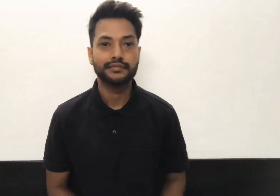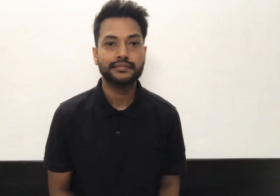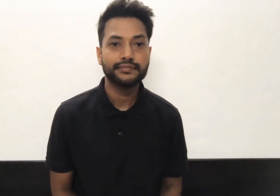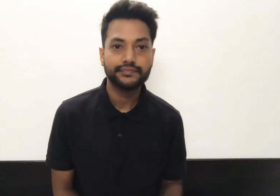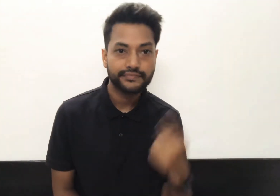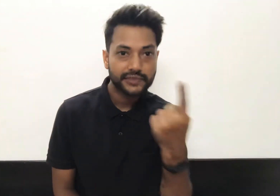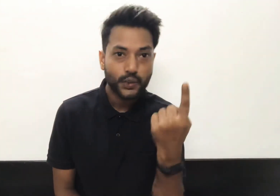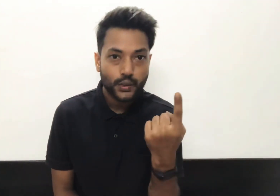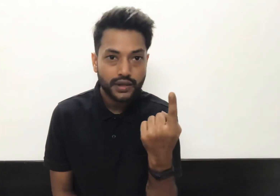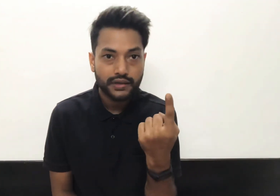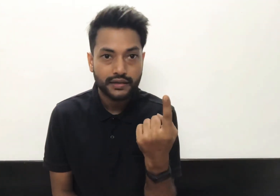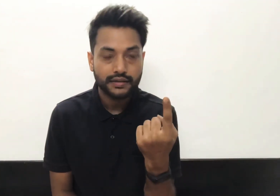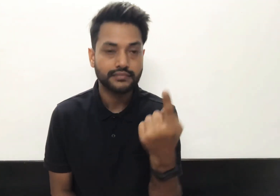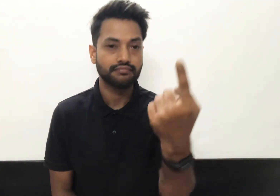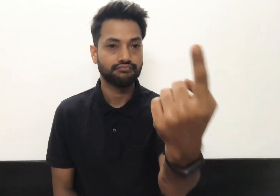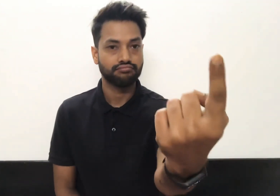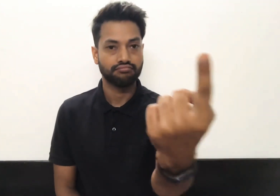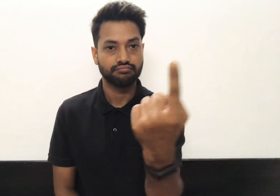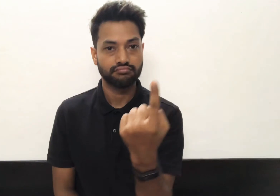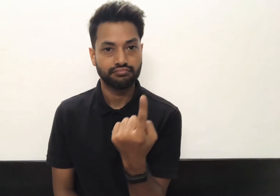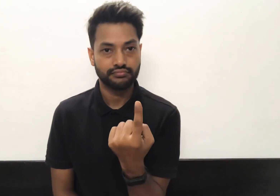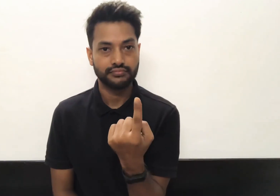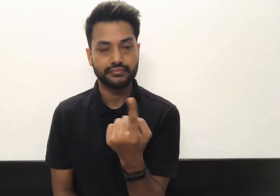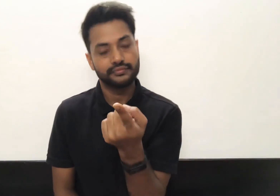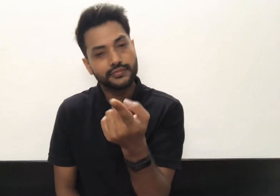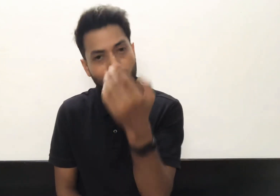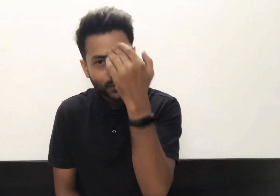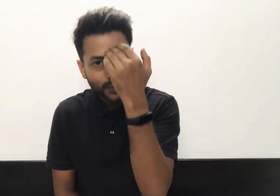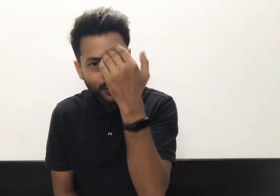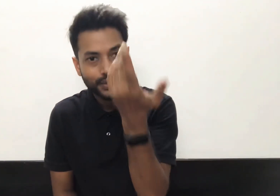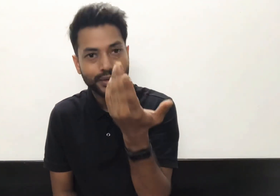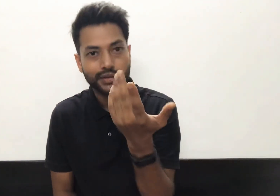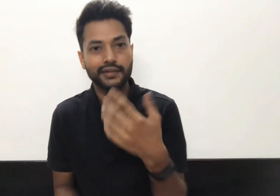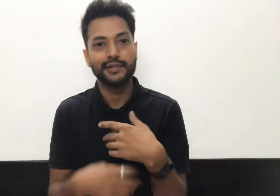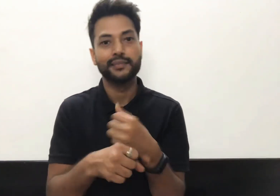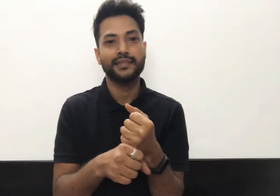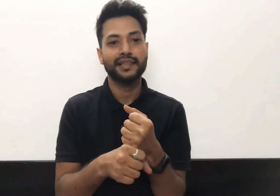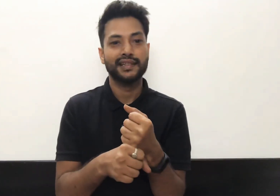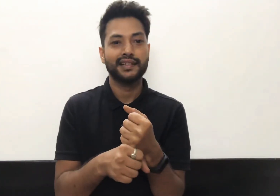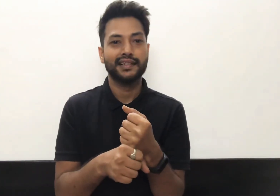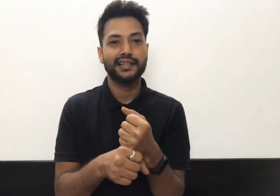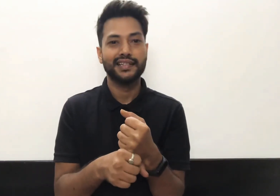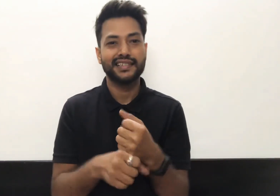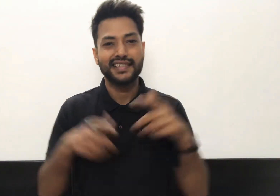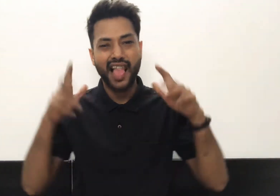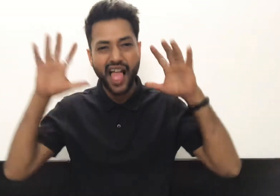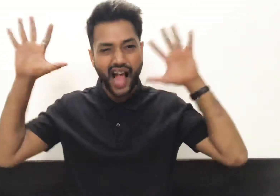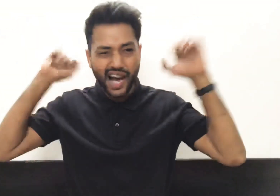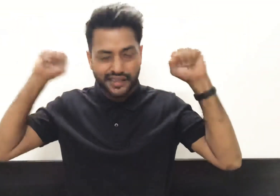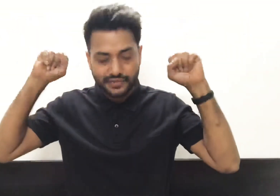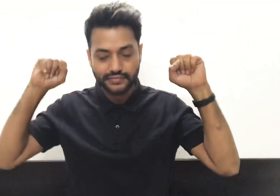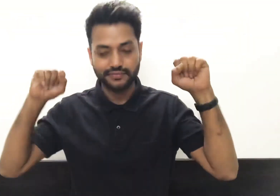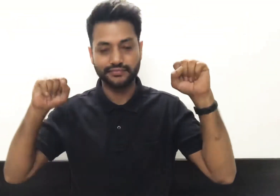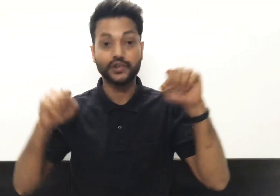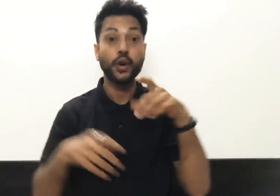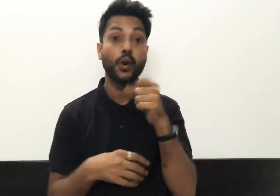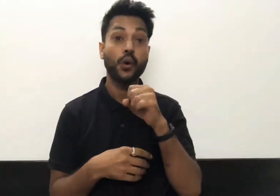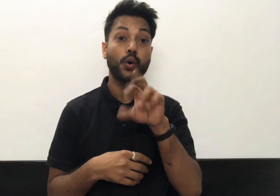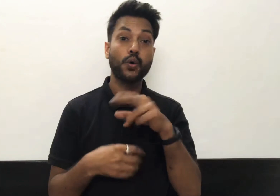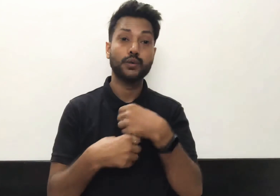somebody comes and, makes a loud noise next to you, or creates some situation where something passes very